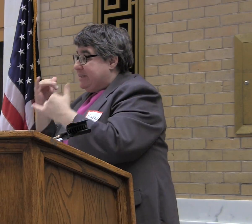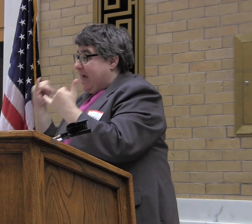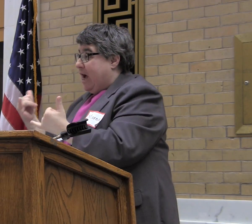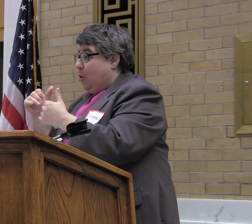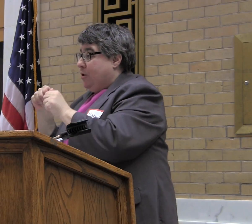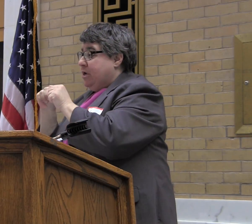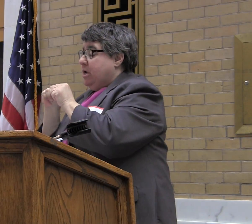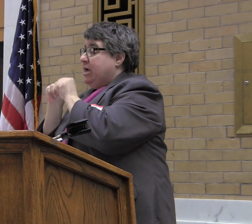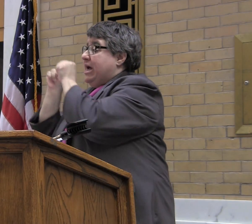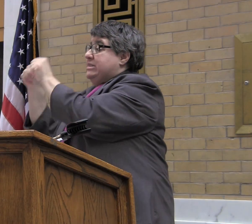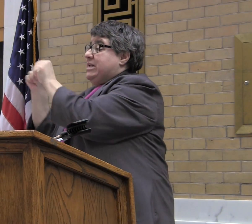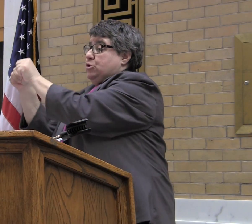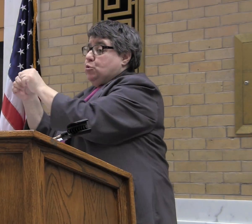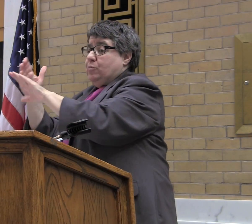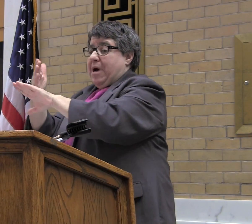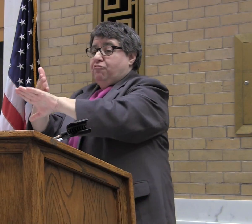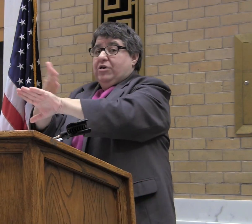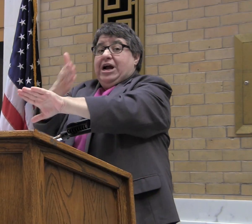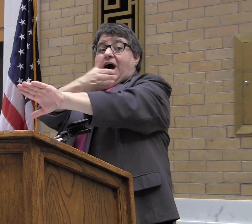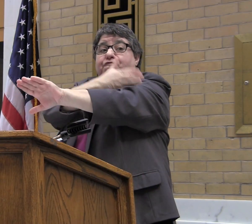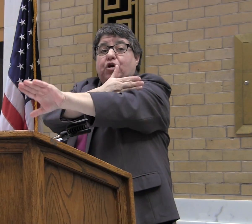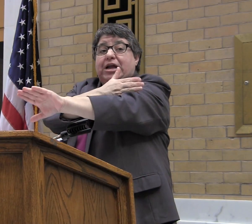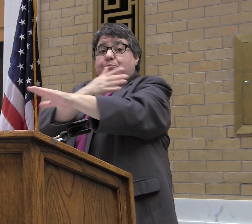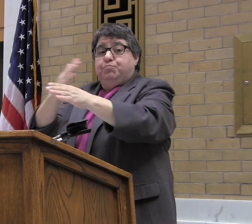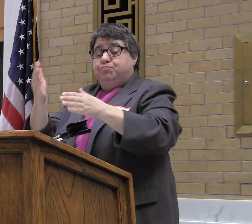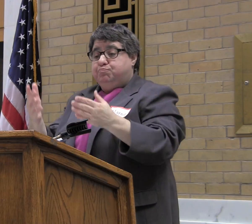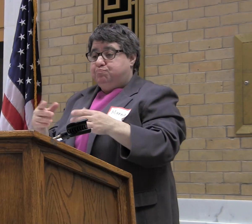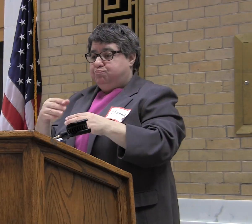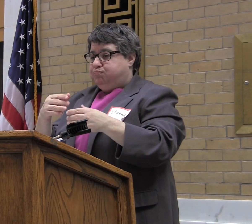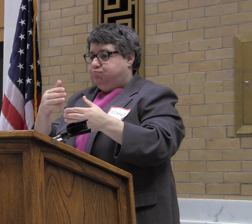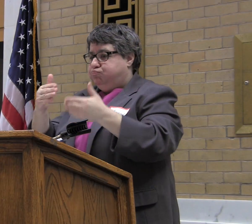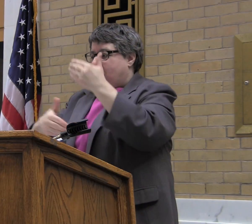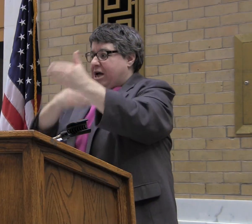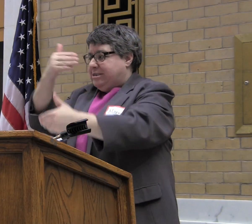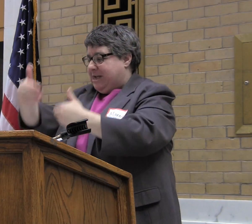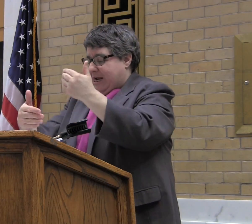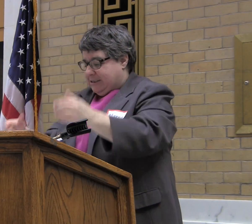deaf therapist now to continue my recovery.